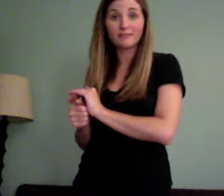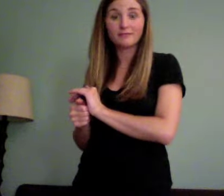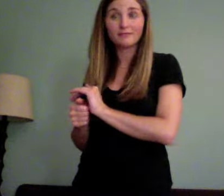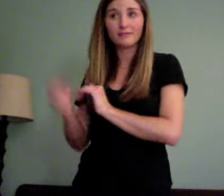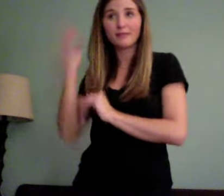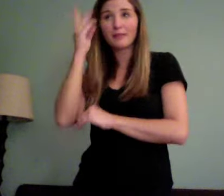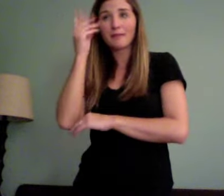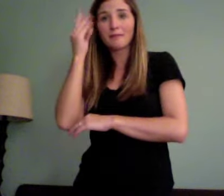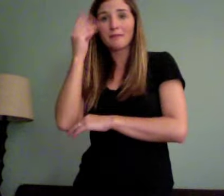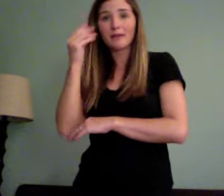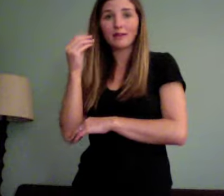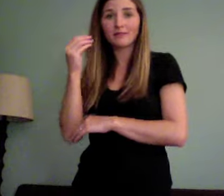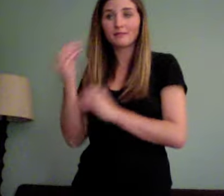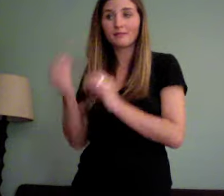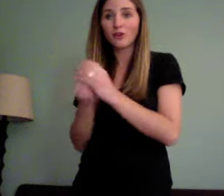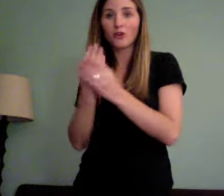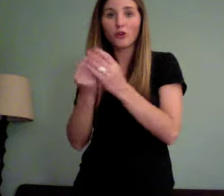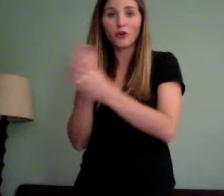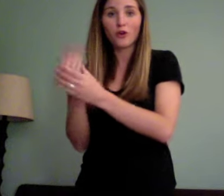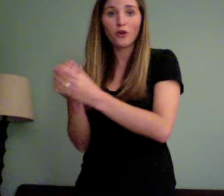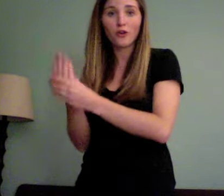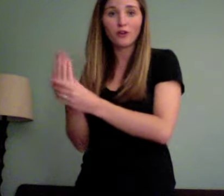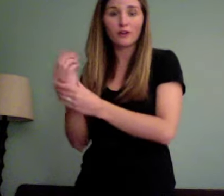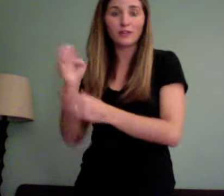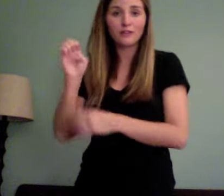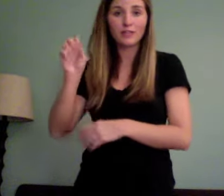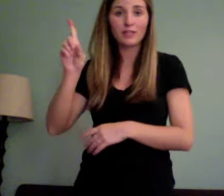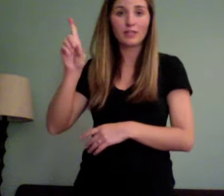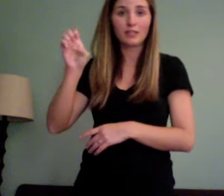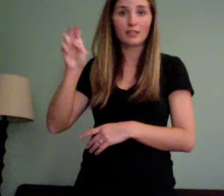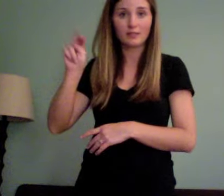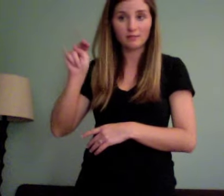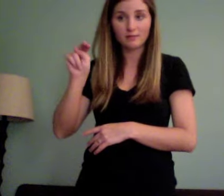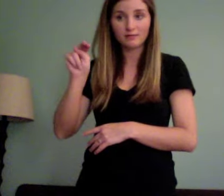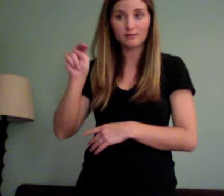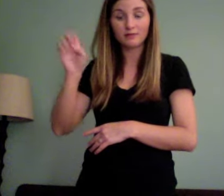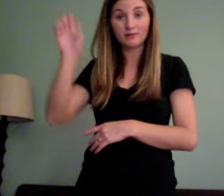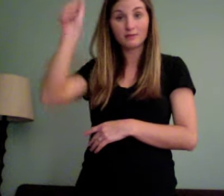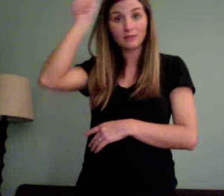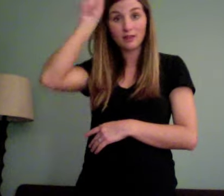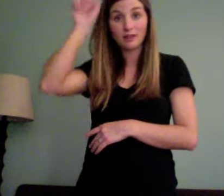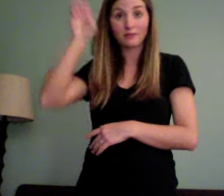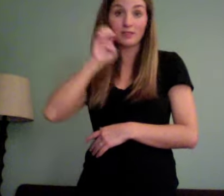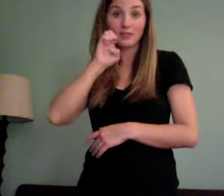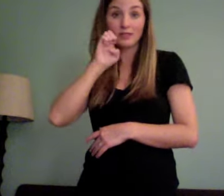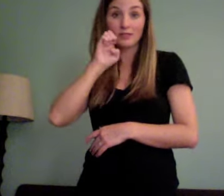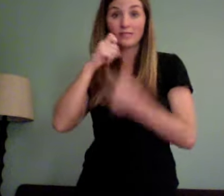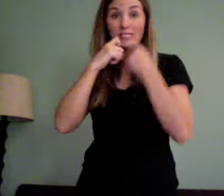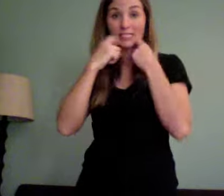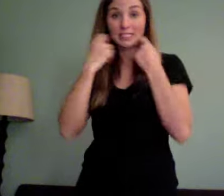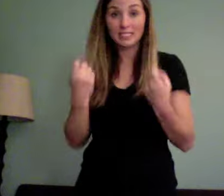After Adam and Eve sinned, what did God do? He asked a question. A question with a sting.